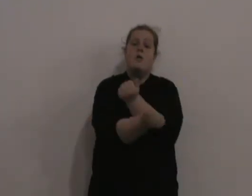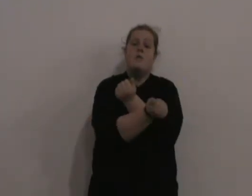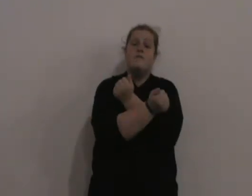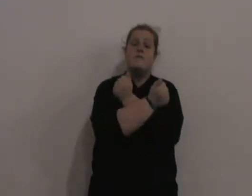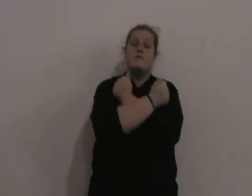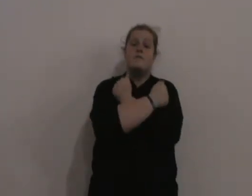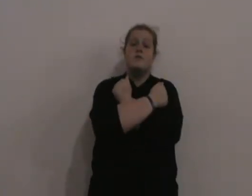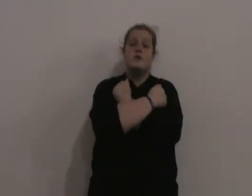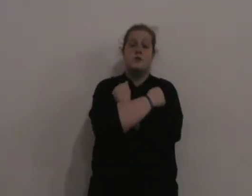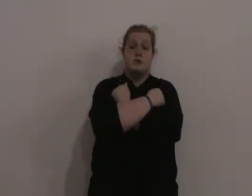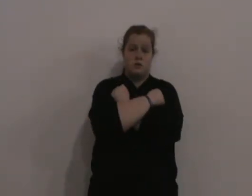Love